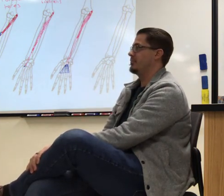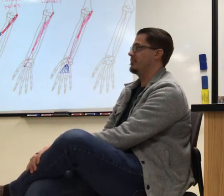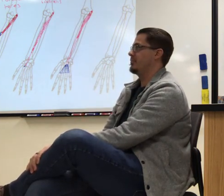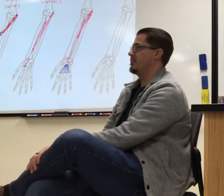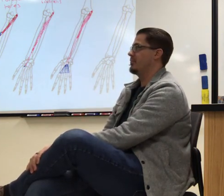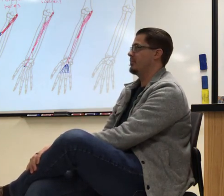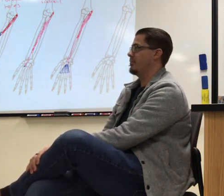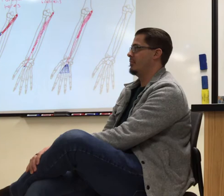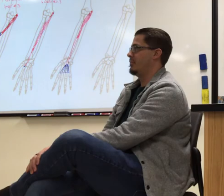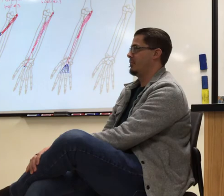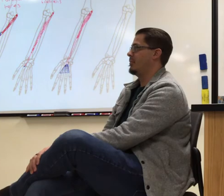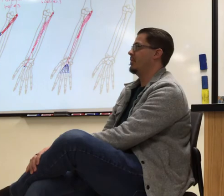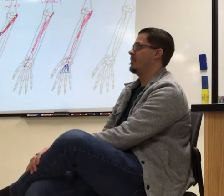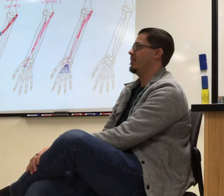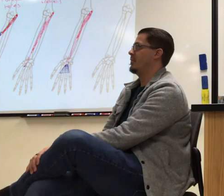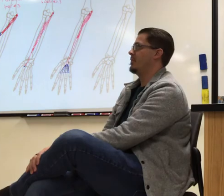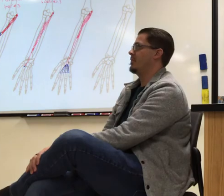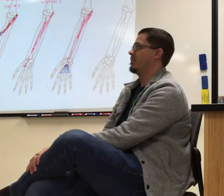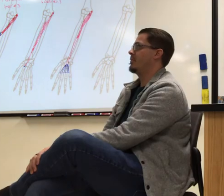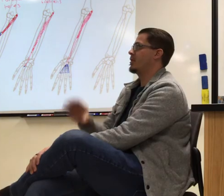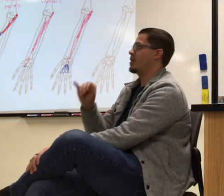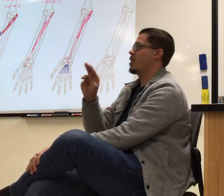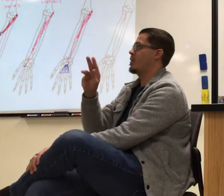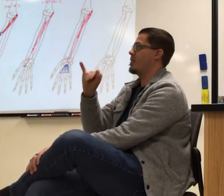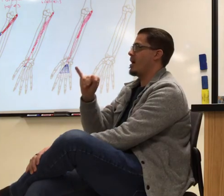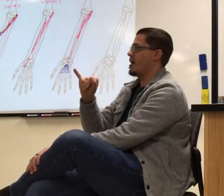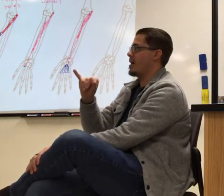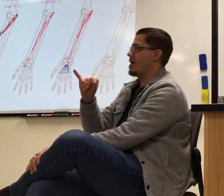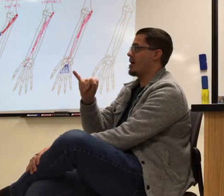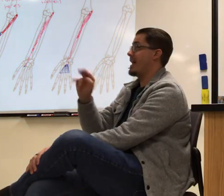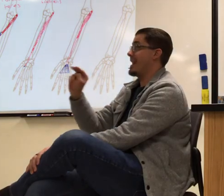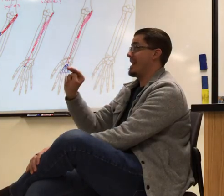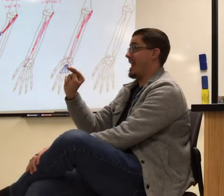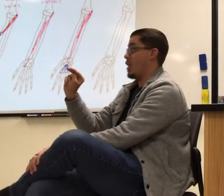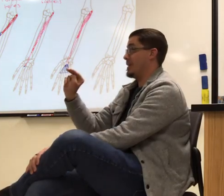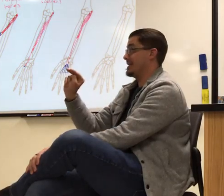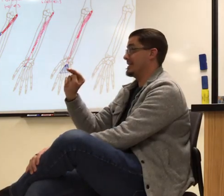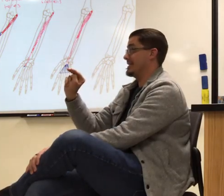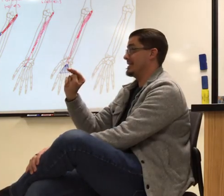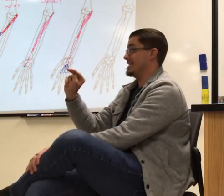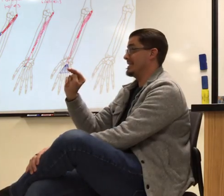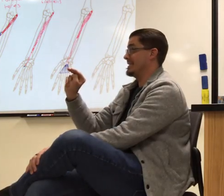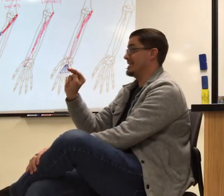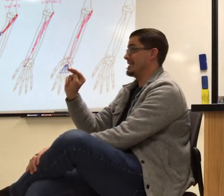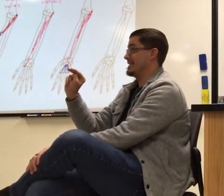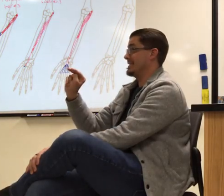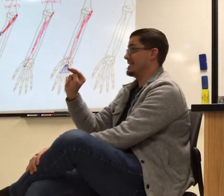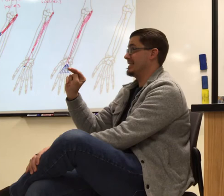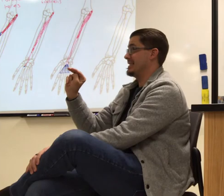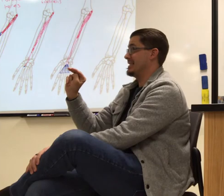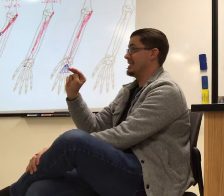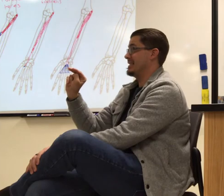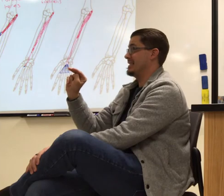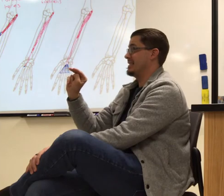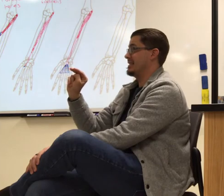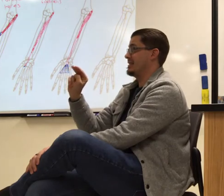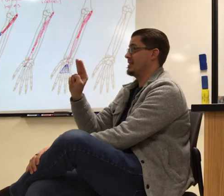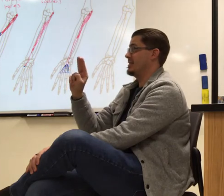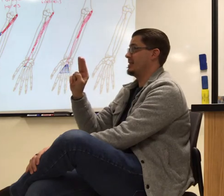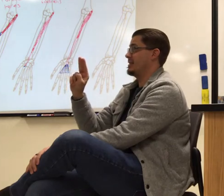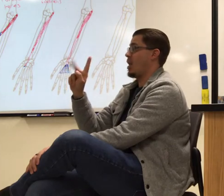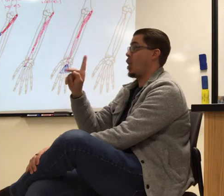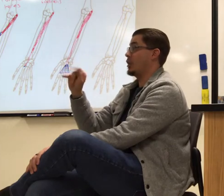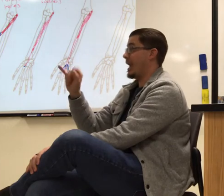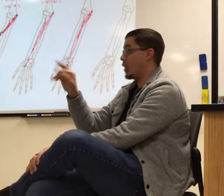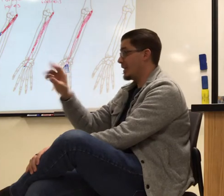That's a muscle on the ulnar side, the pinky side. It can also flex wrist, but because it's pulling on the ulnar